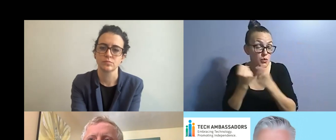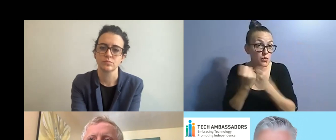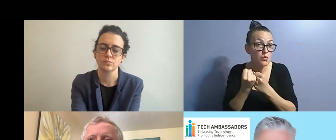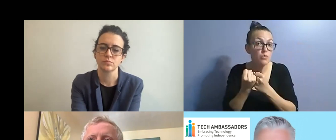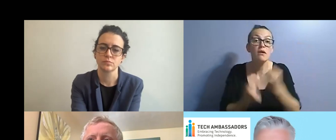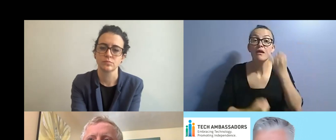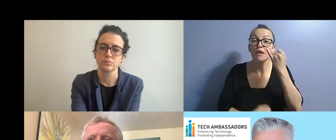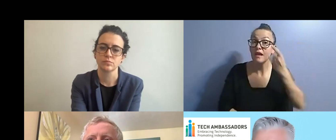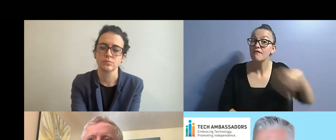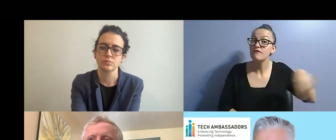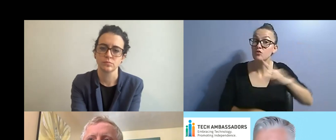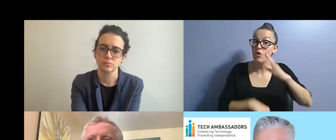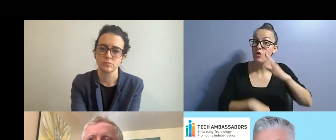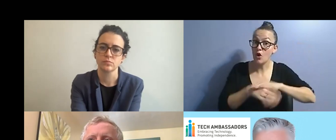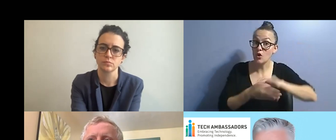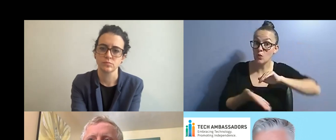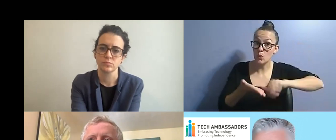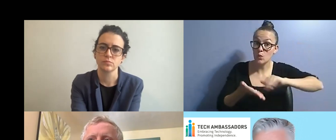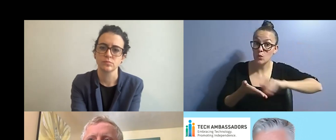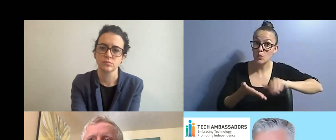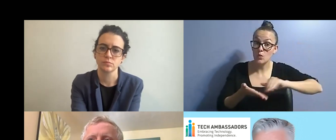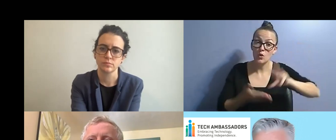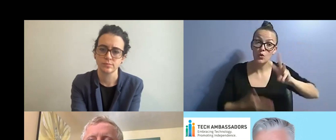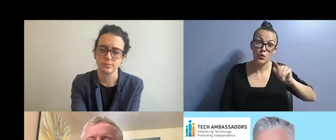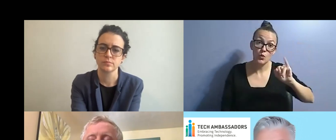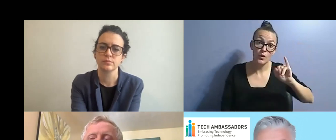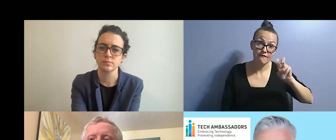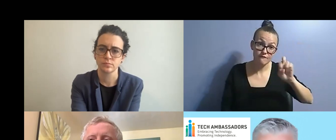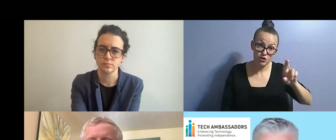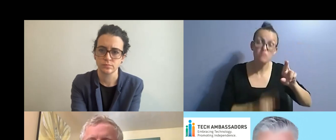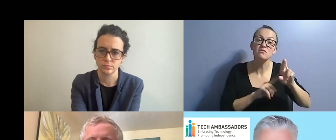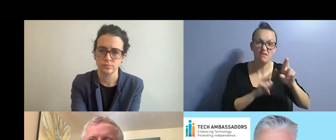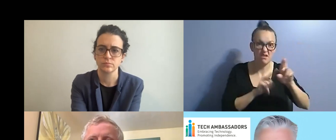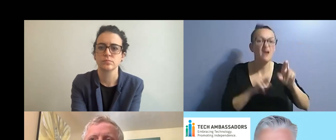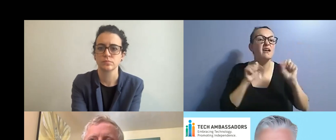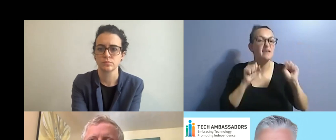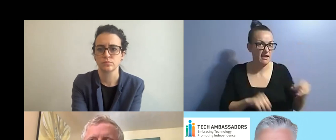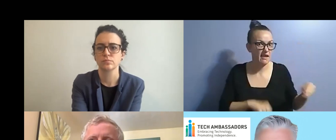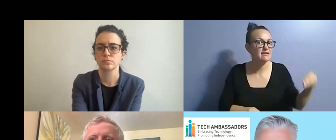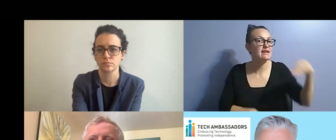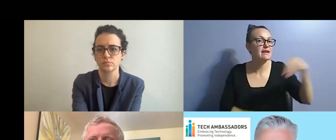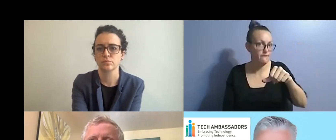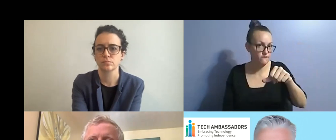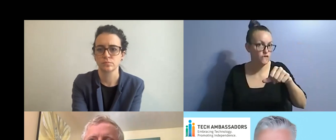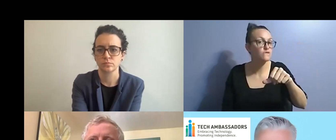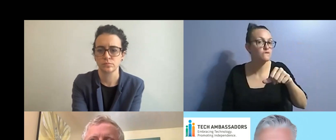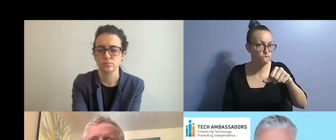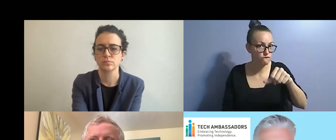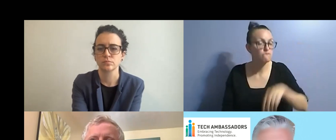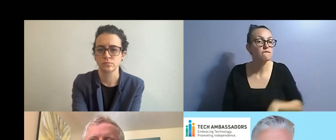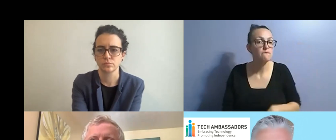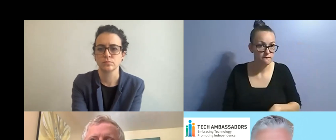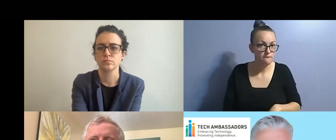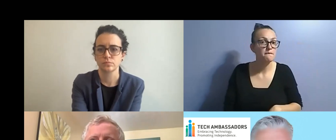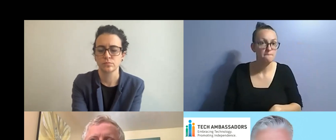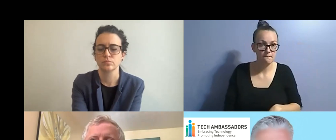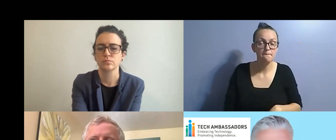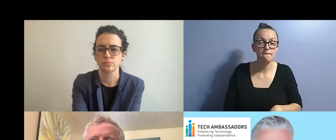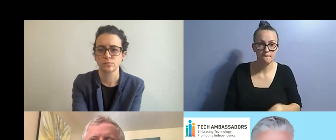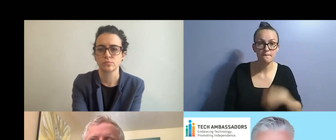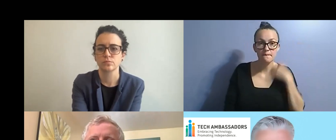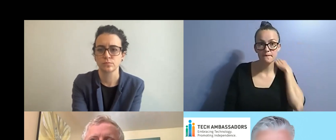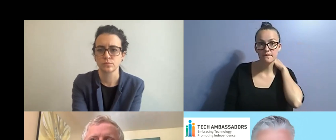waiver can be paid for by the waiver. In order to be able to run the support equipment